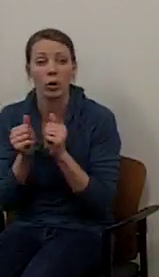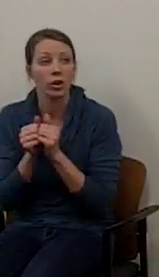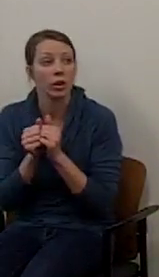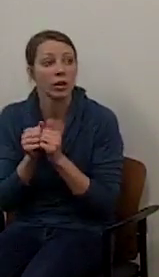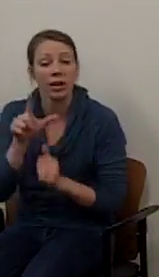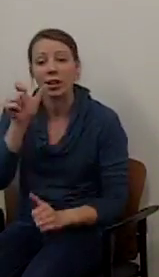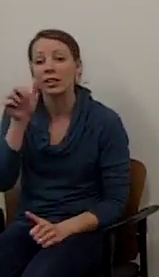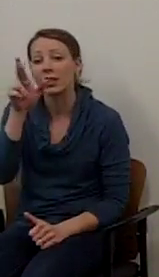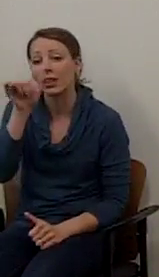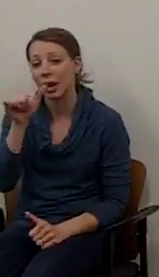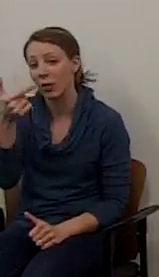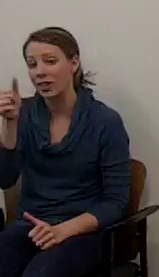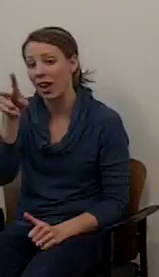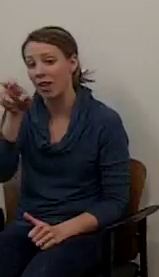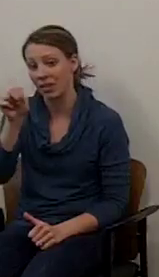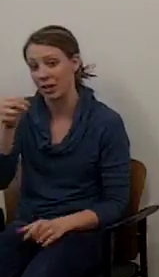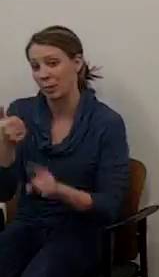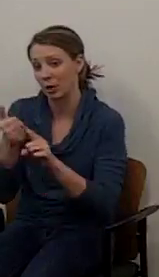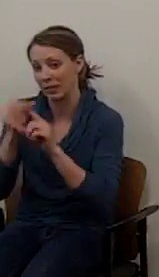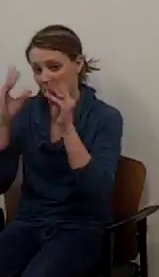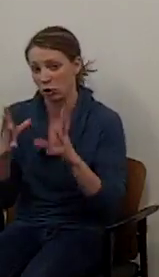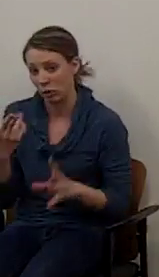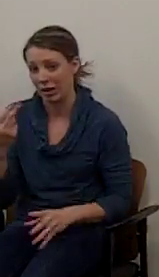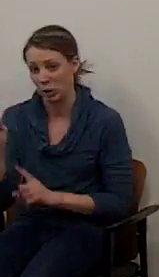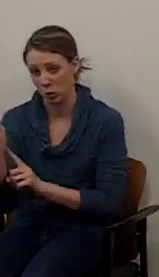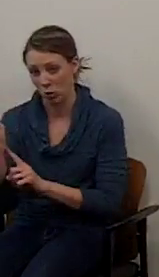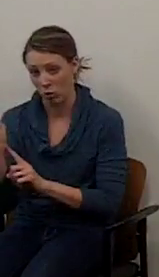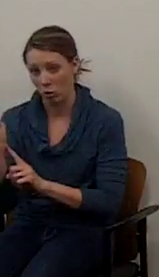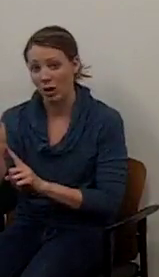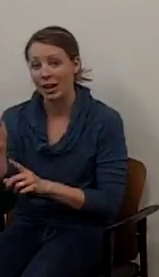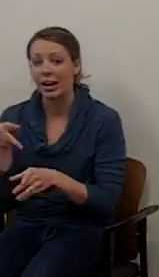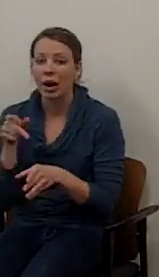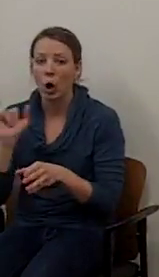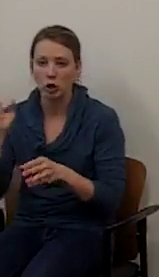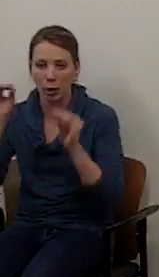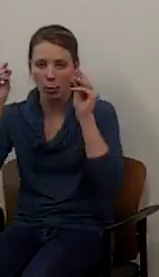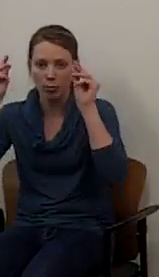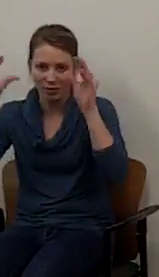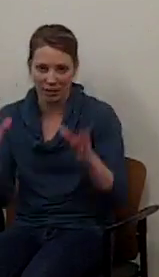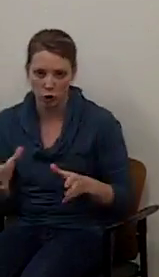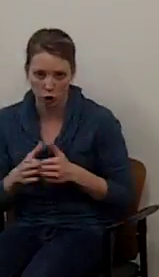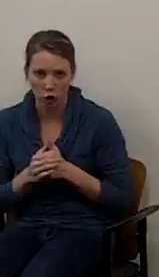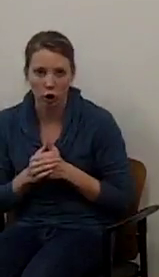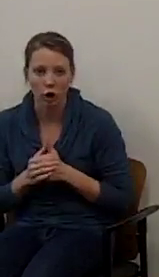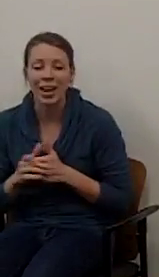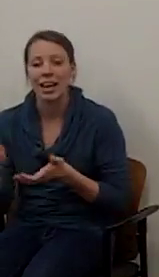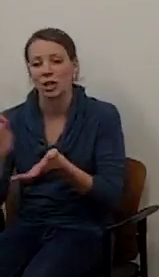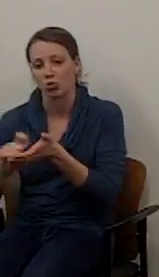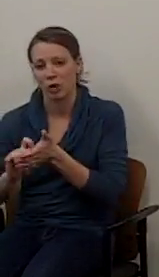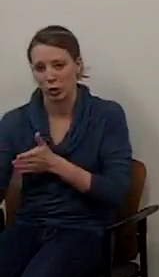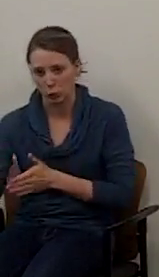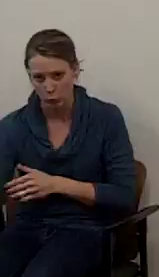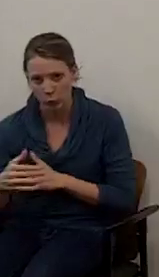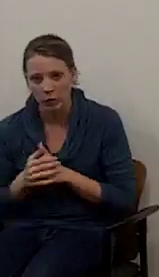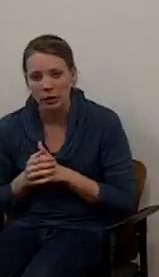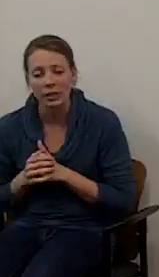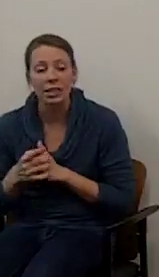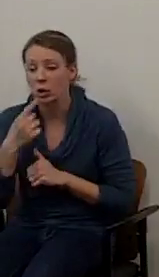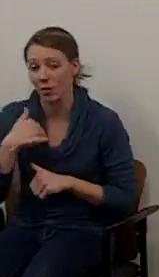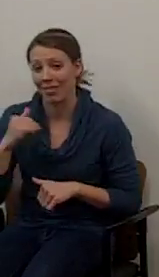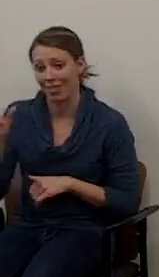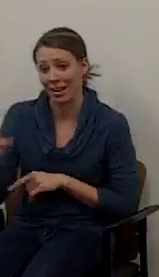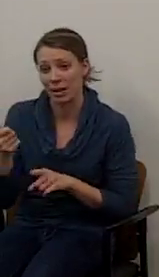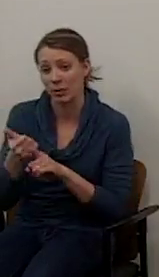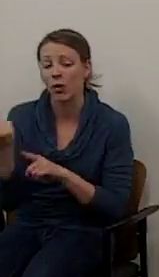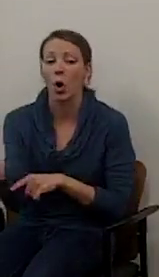Larry Gavin, a teacher over at the high school, who's also a professor and is an author of 4 books, told me that